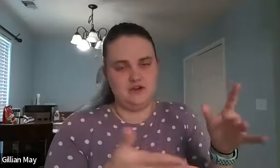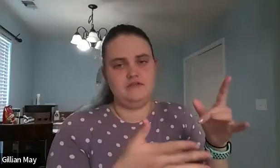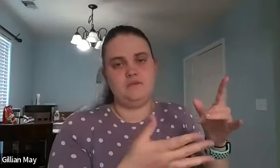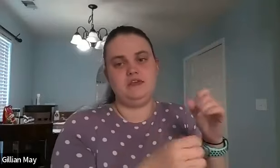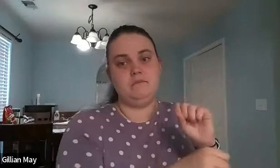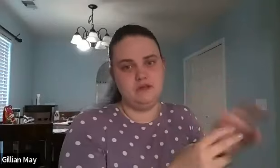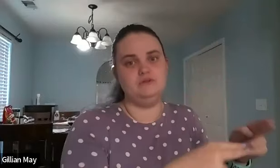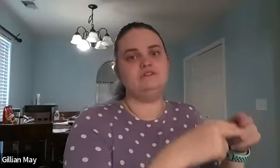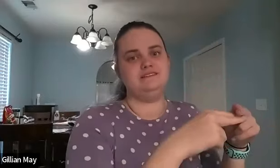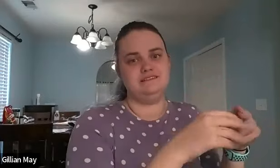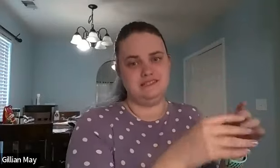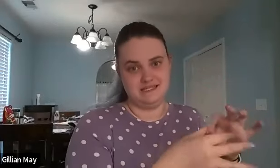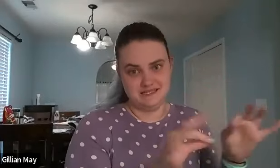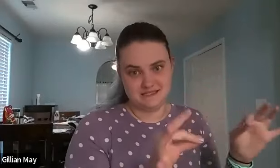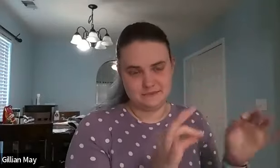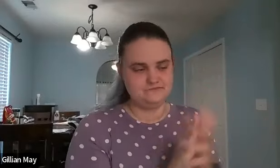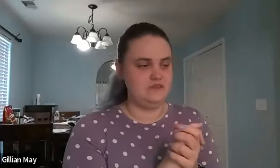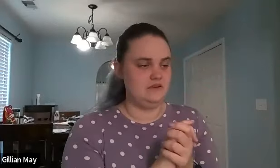that we can build sentences.